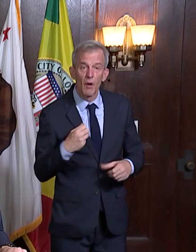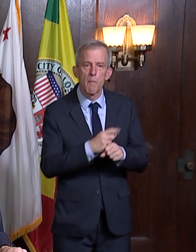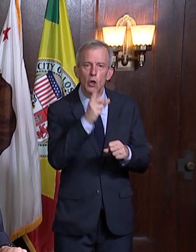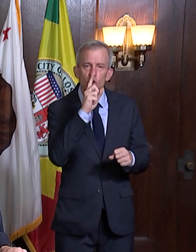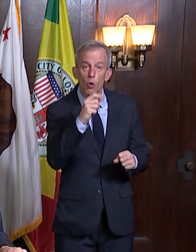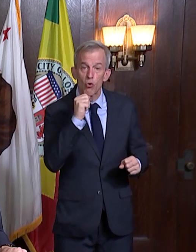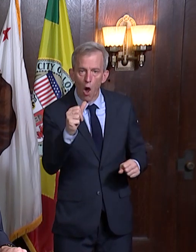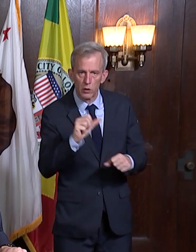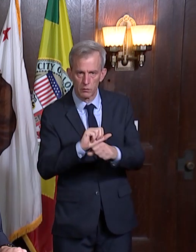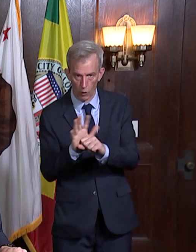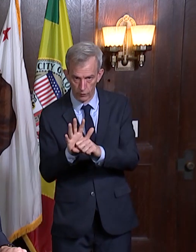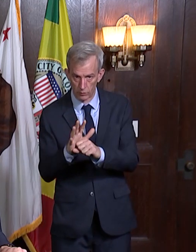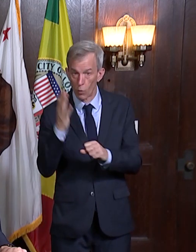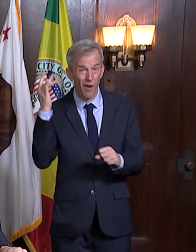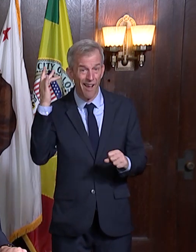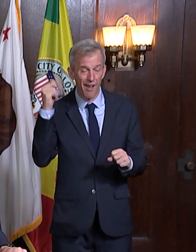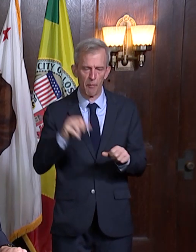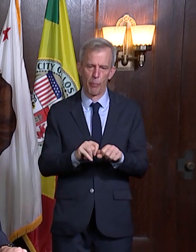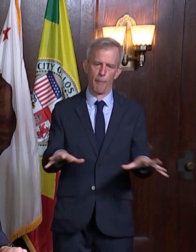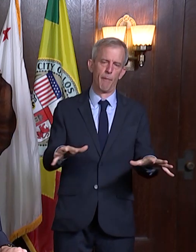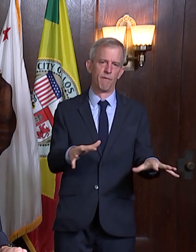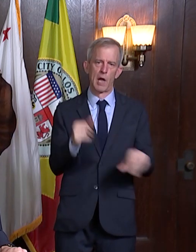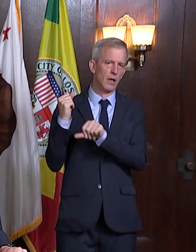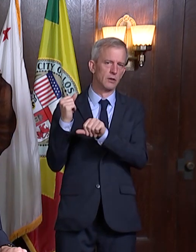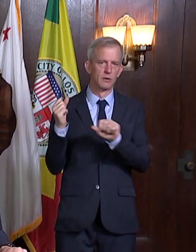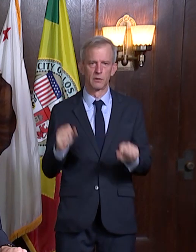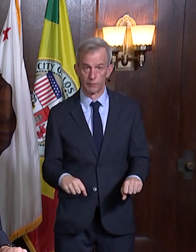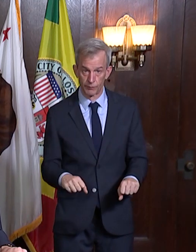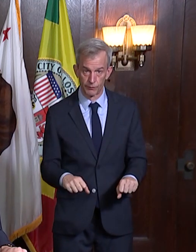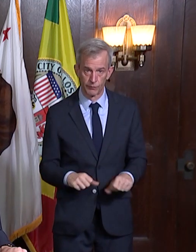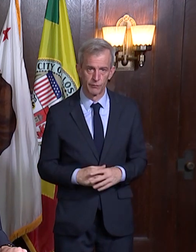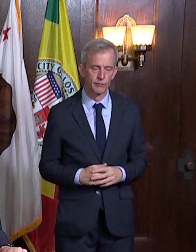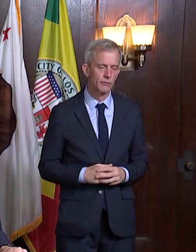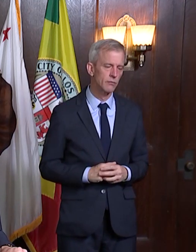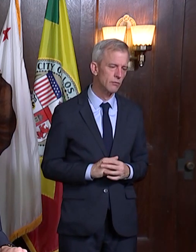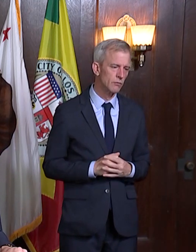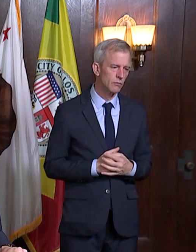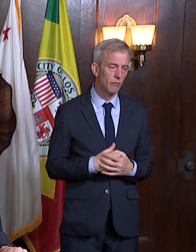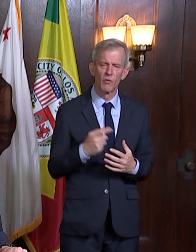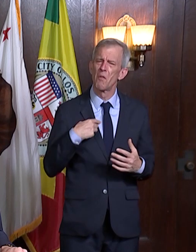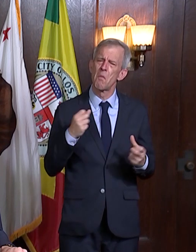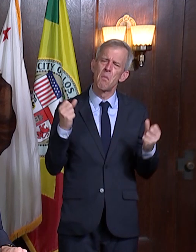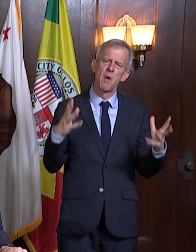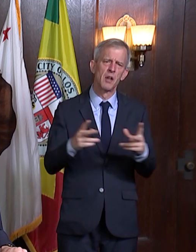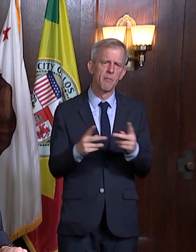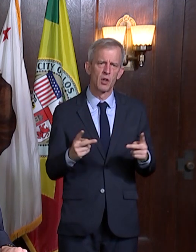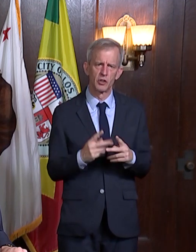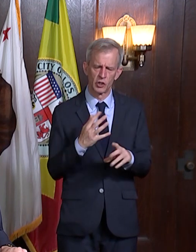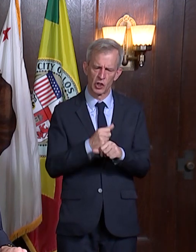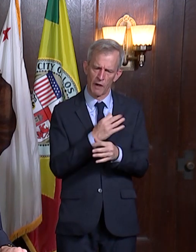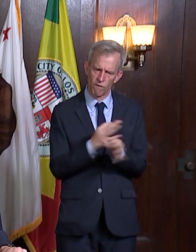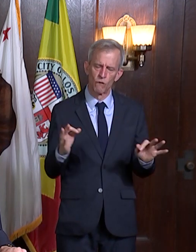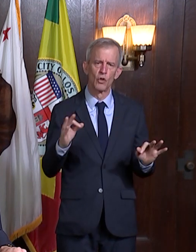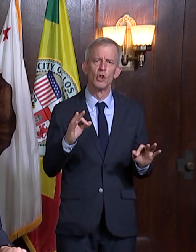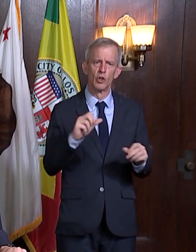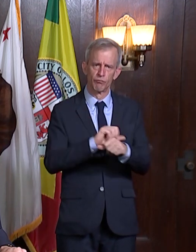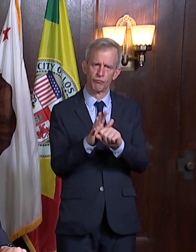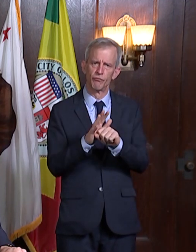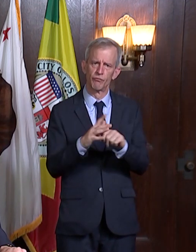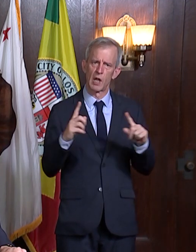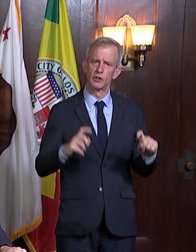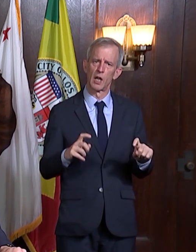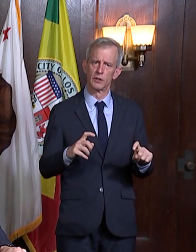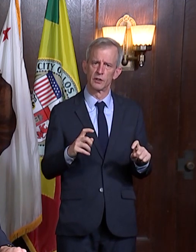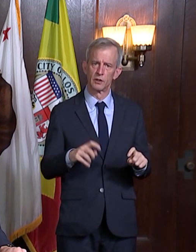So we still have hundreds of locations throughout the city and county where you can get a free COVID-19 test. And CORE is helping us out in the city at